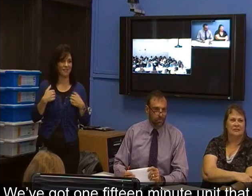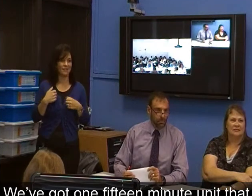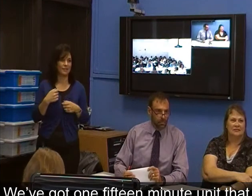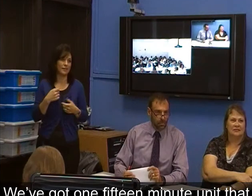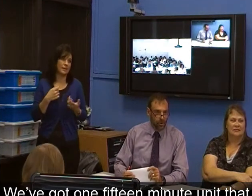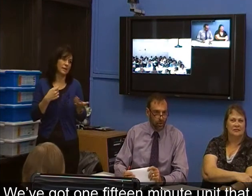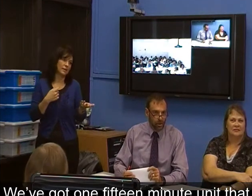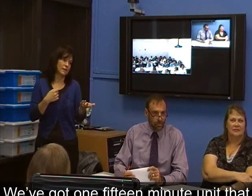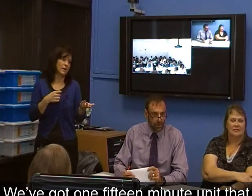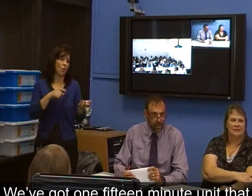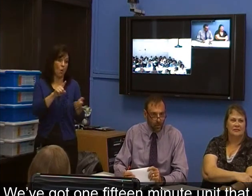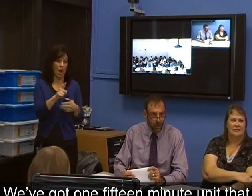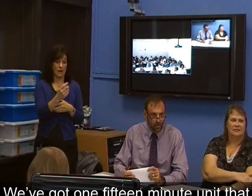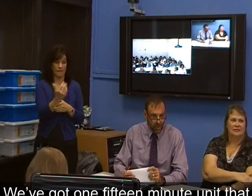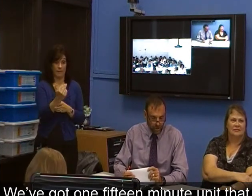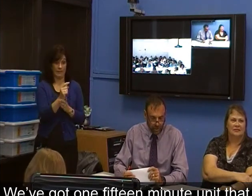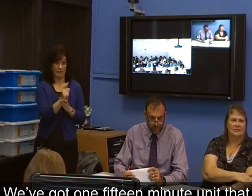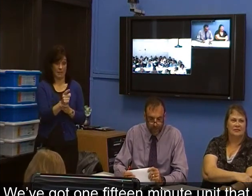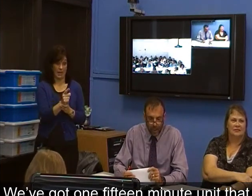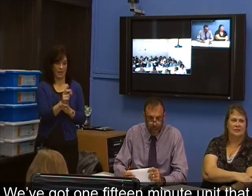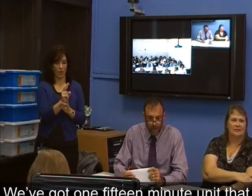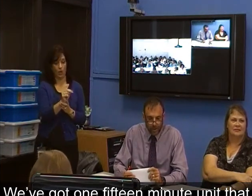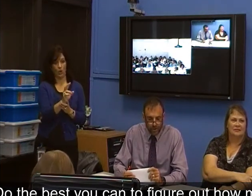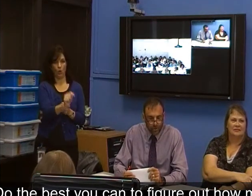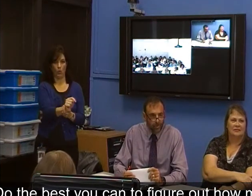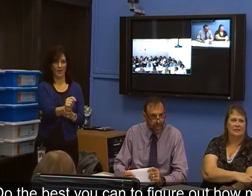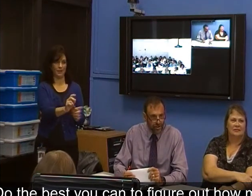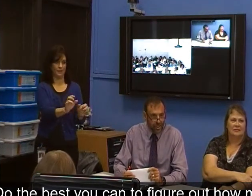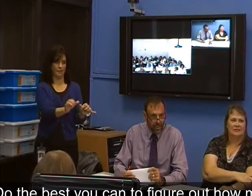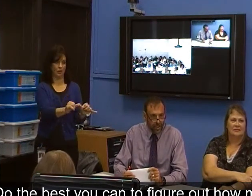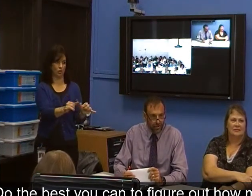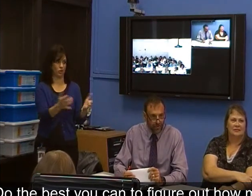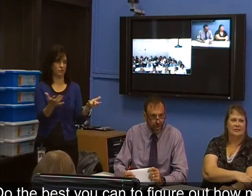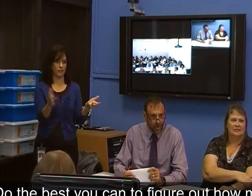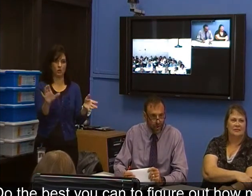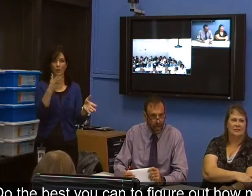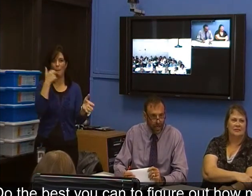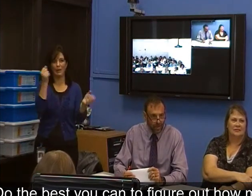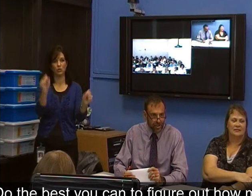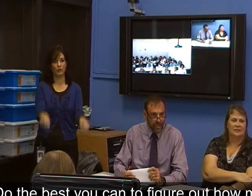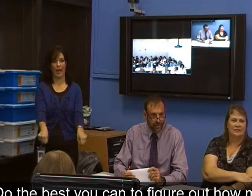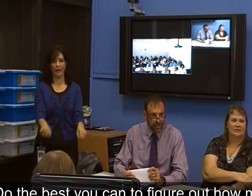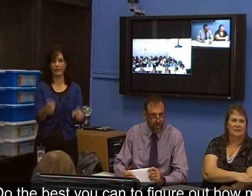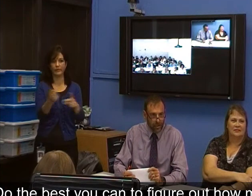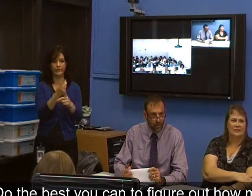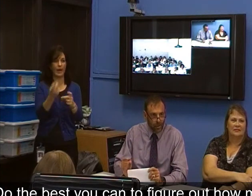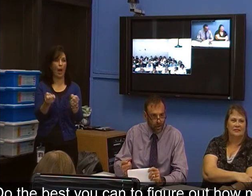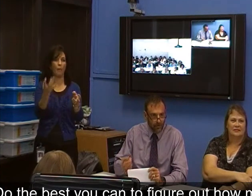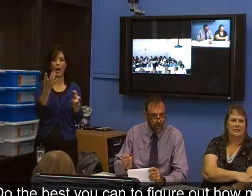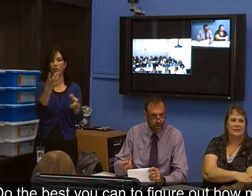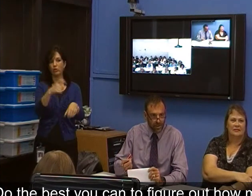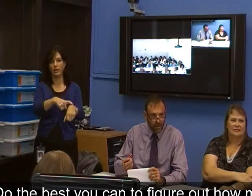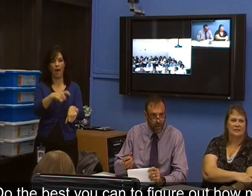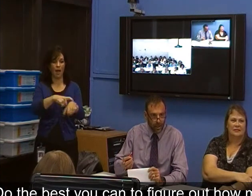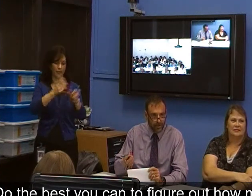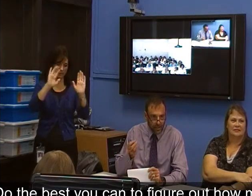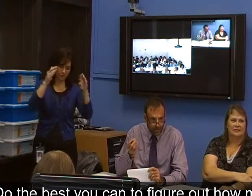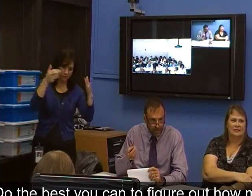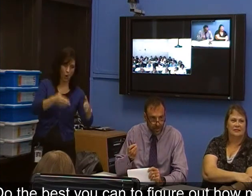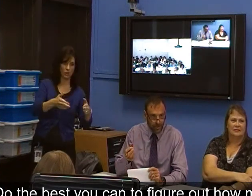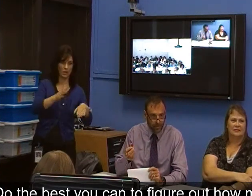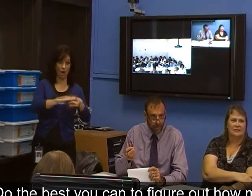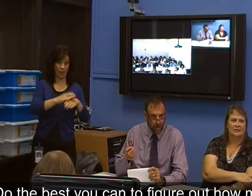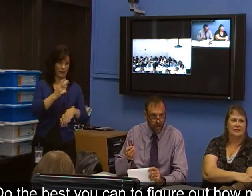15-minute unit that we are measuring. Do the best you can to figure out how much time is spent really focusing on